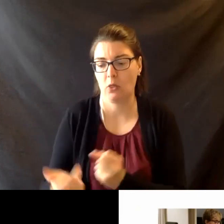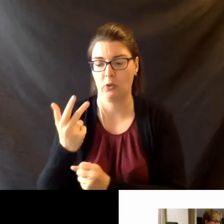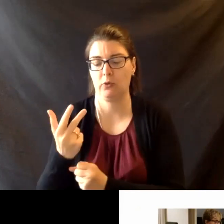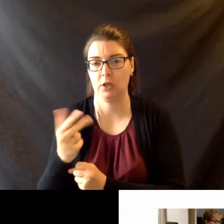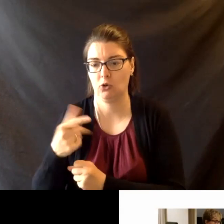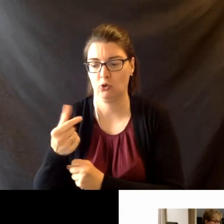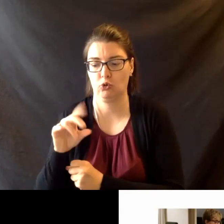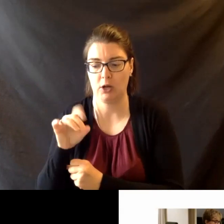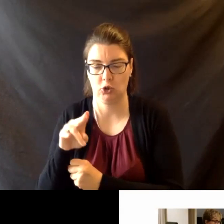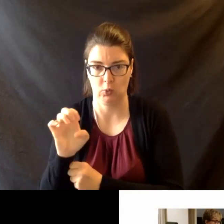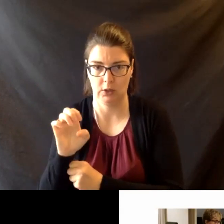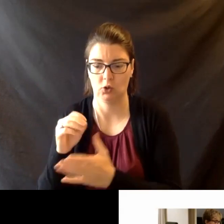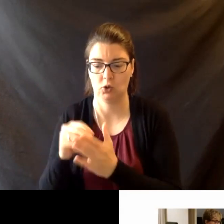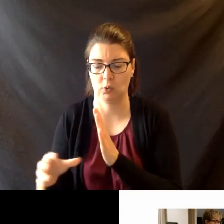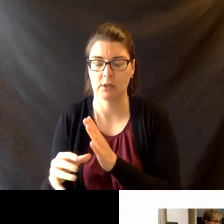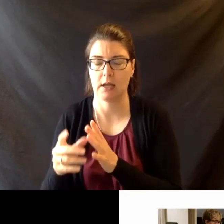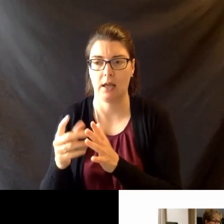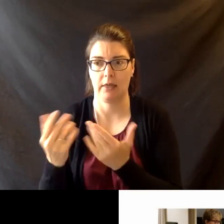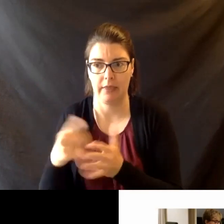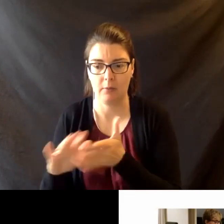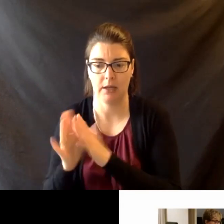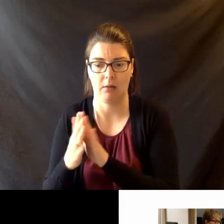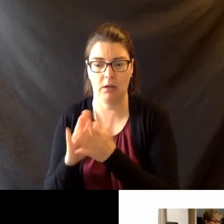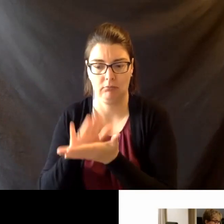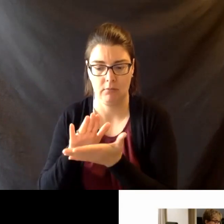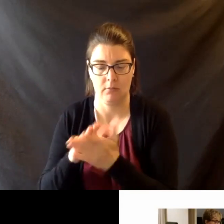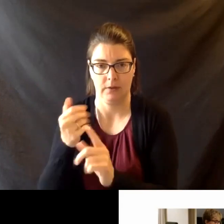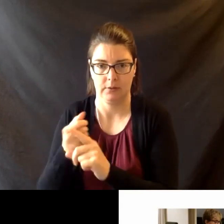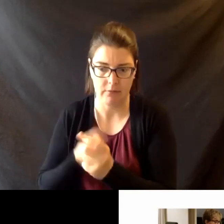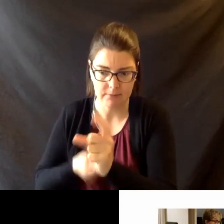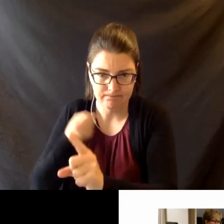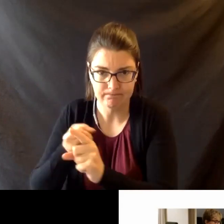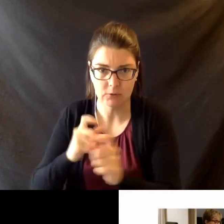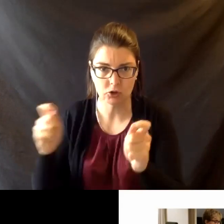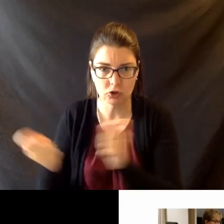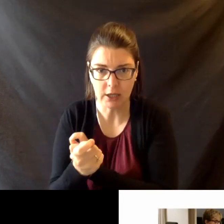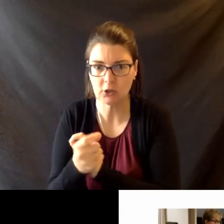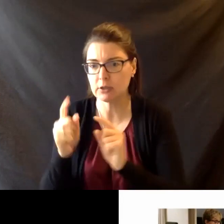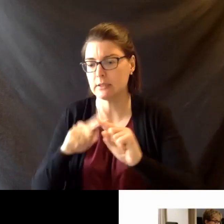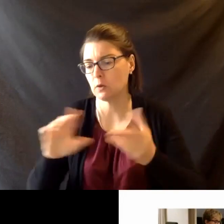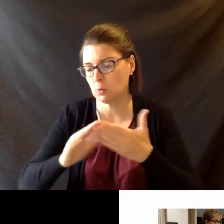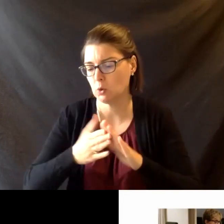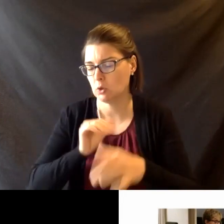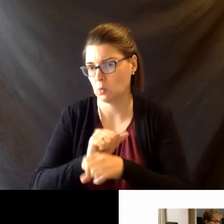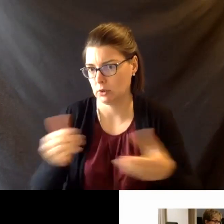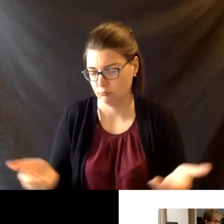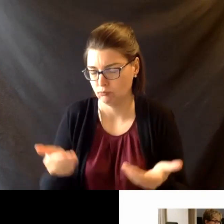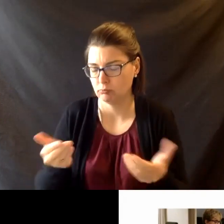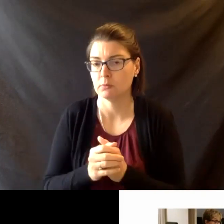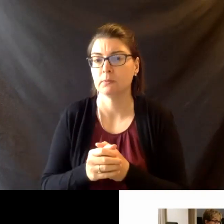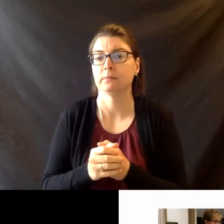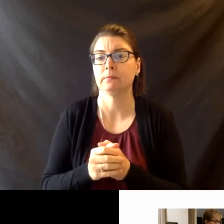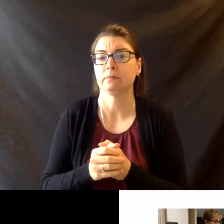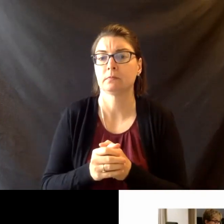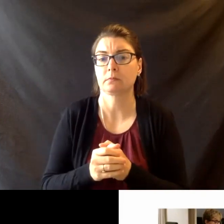is an emerging scholar and a catalyst of change in their own right, working in various communities as well. Upper